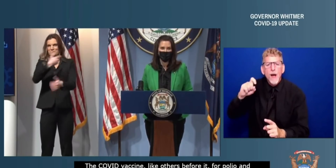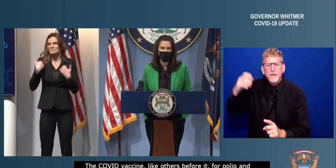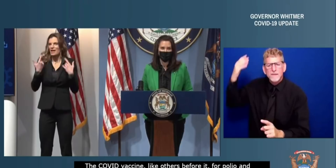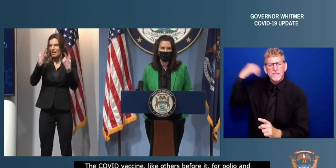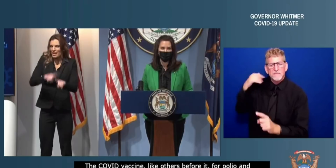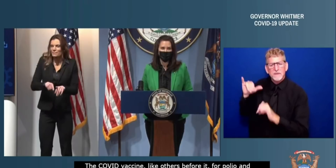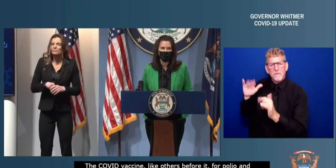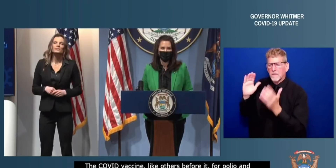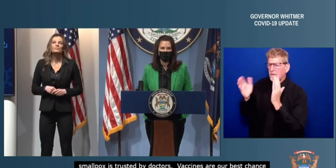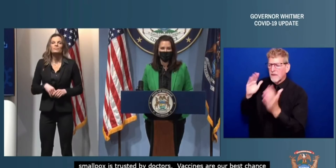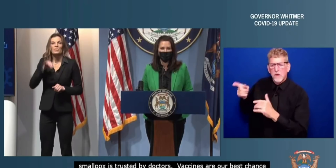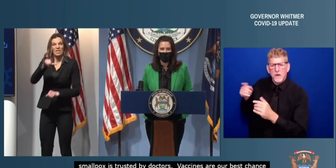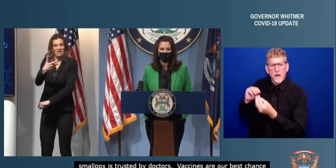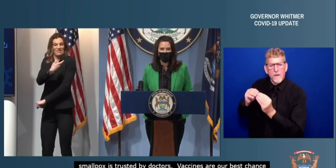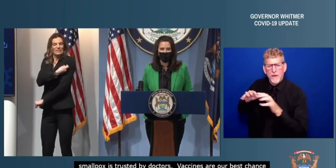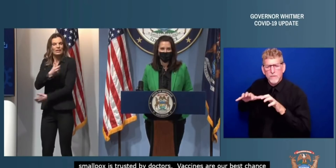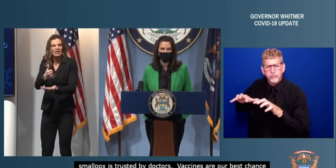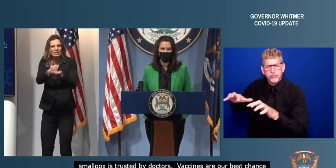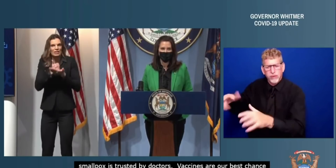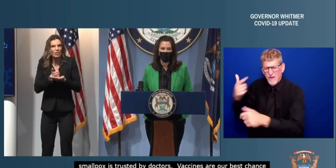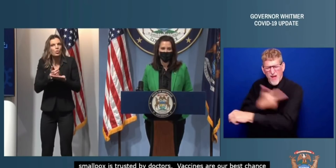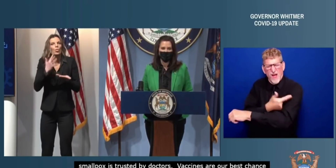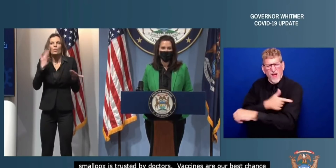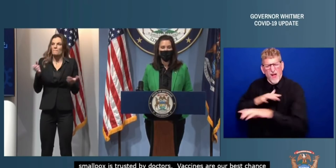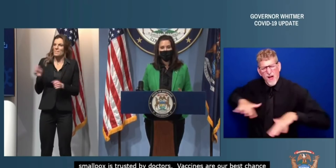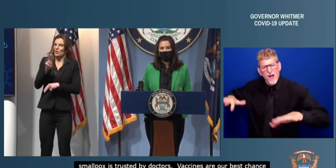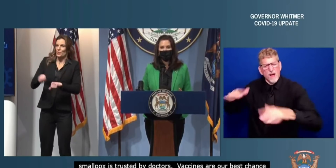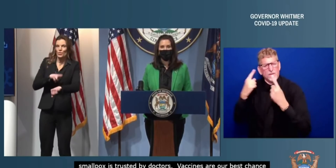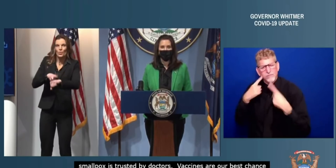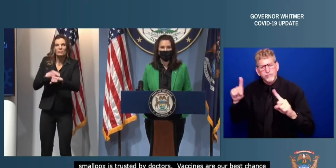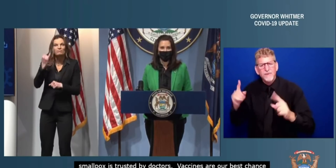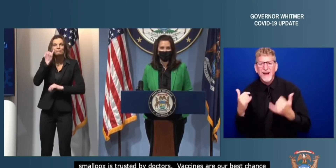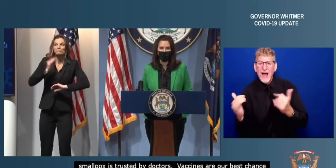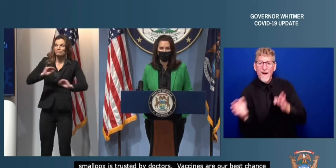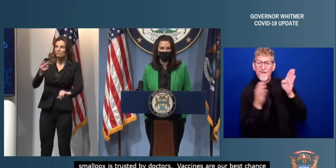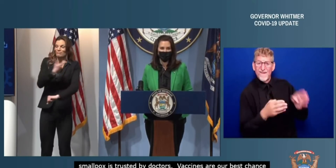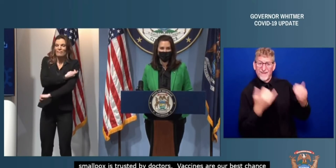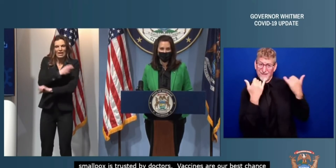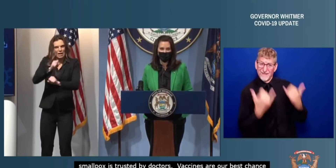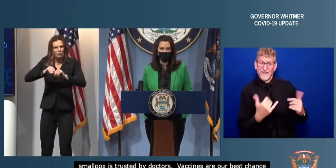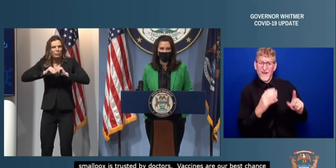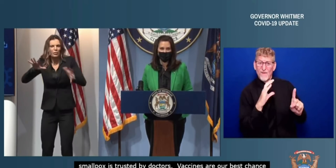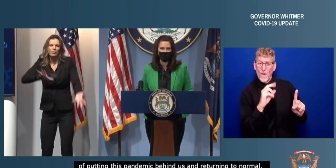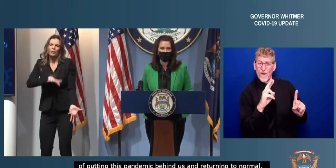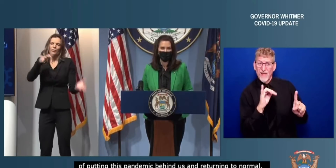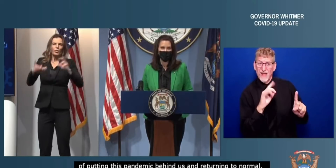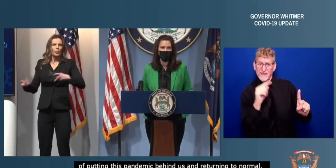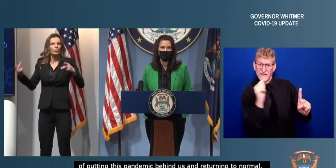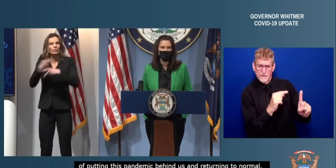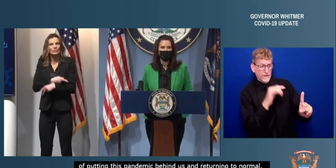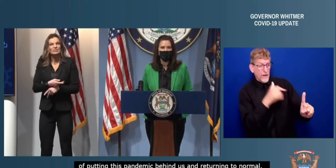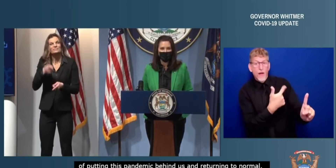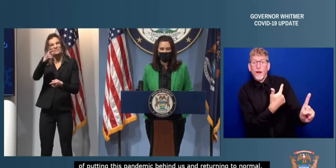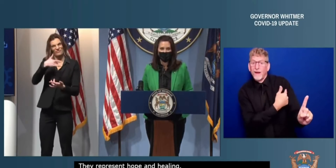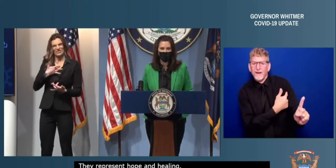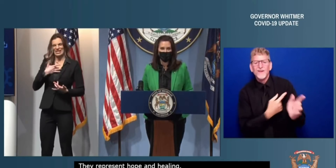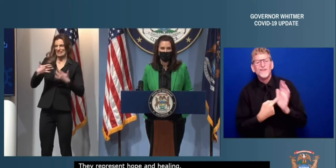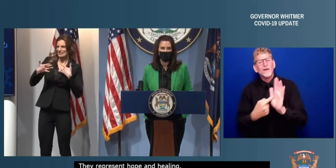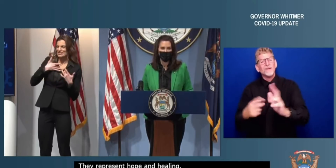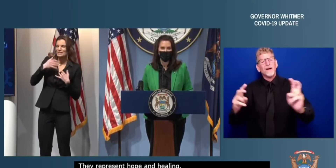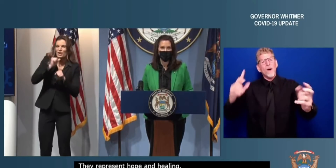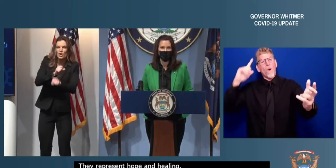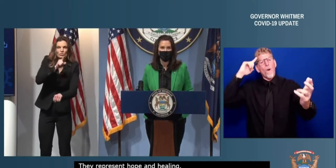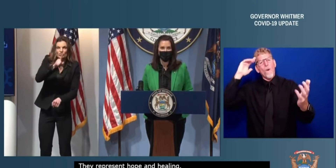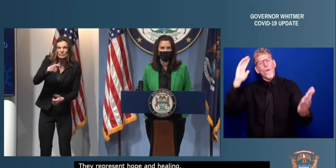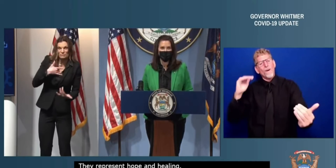returning to normal. They represent hope and healing. If you want to learn more, I encourage you to talk to your family doctor, learn about the